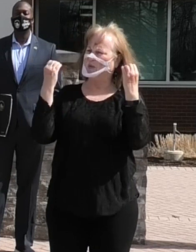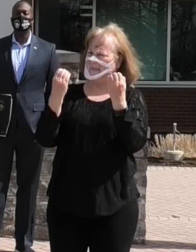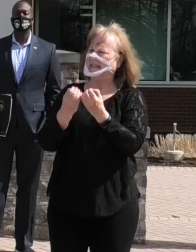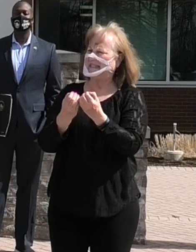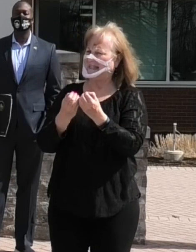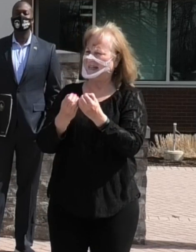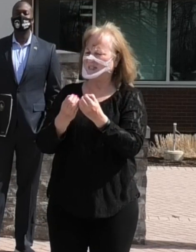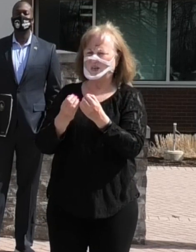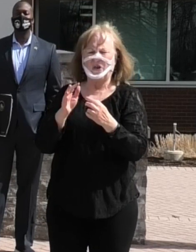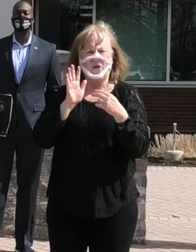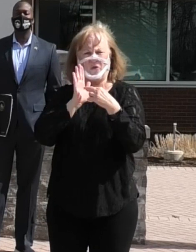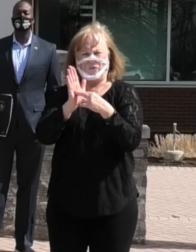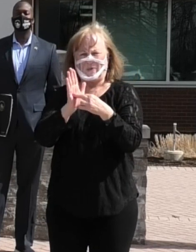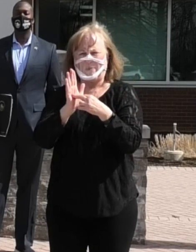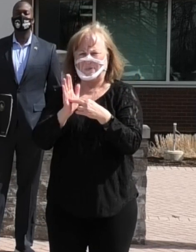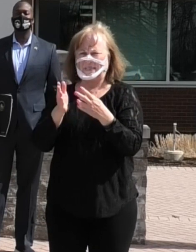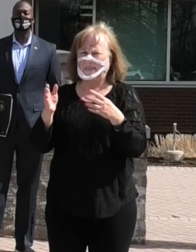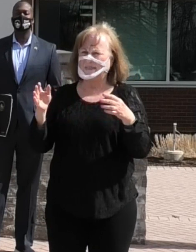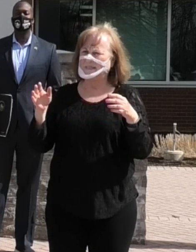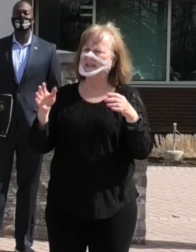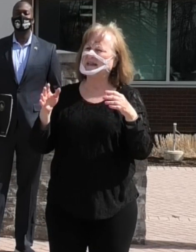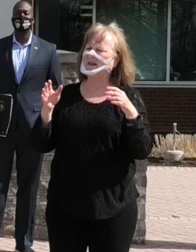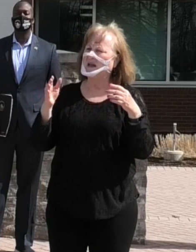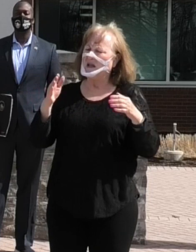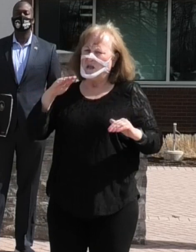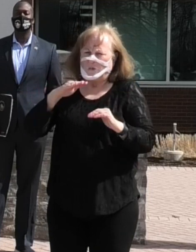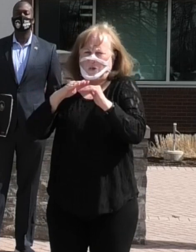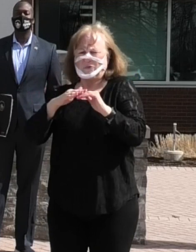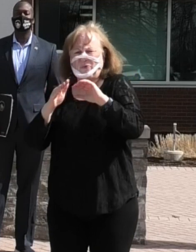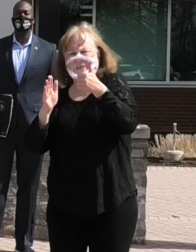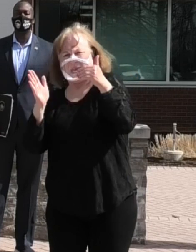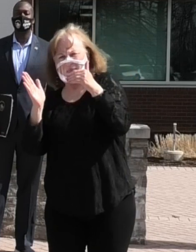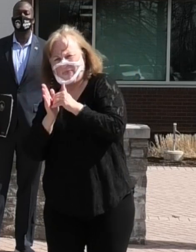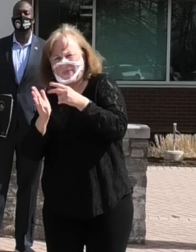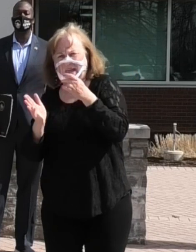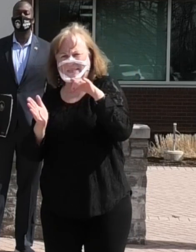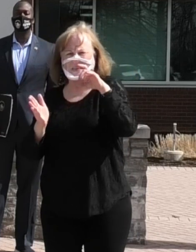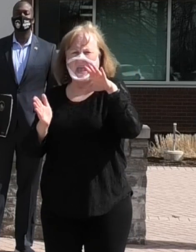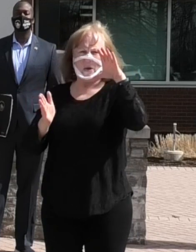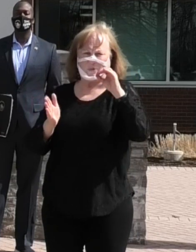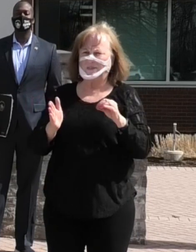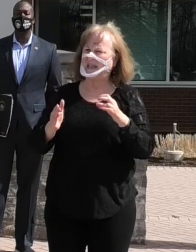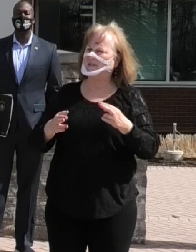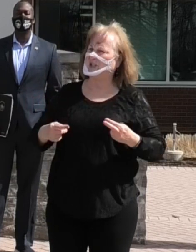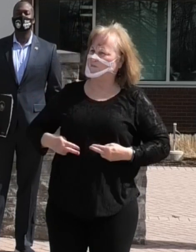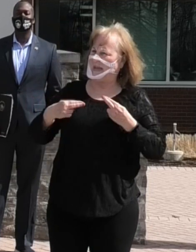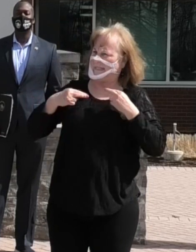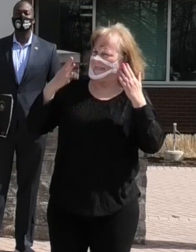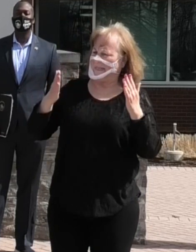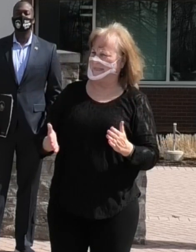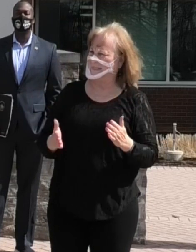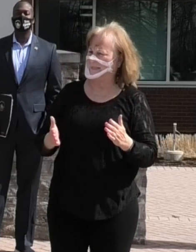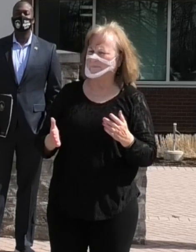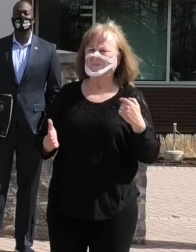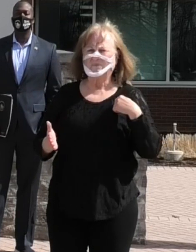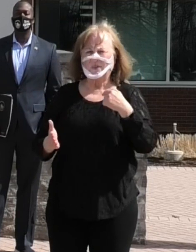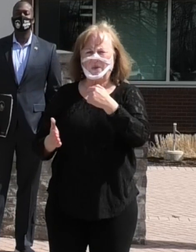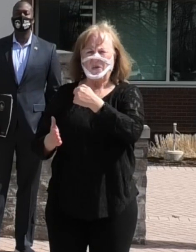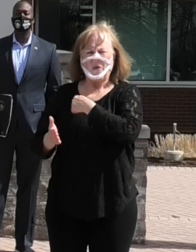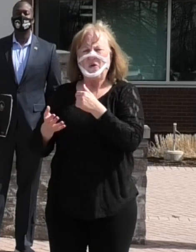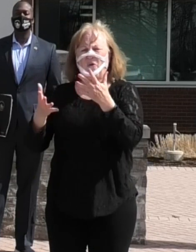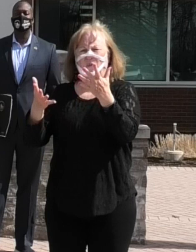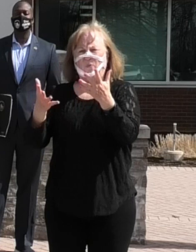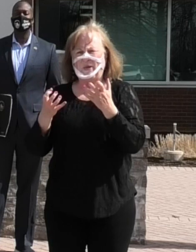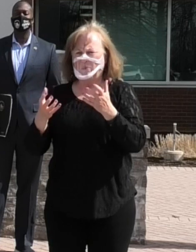organizations, representing close to 10,000 Howard County residents. We